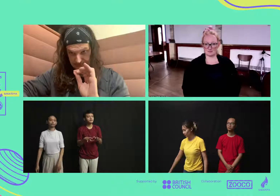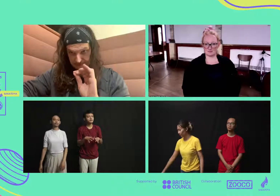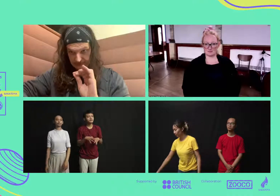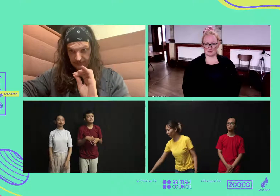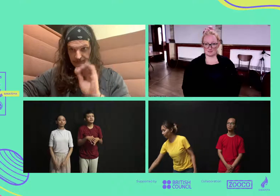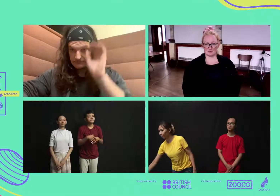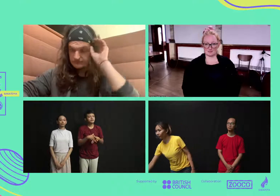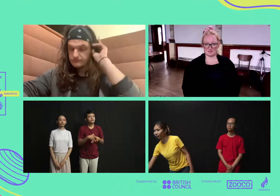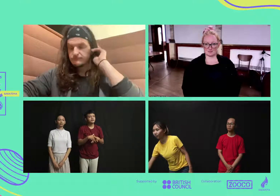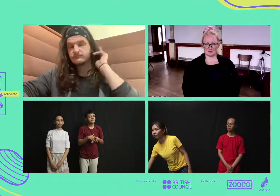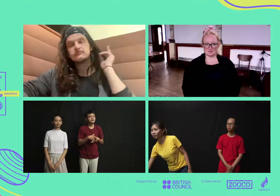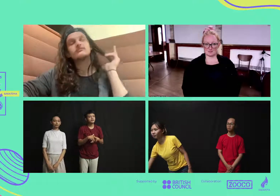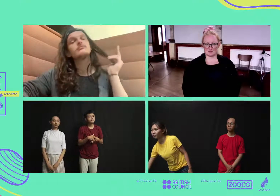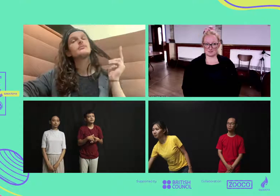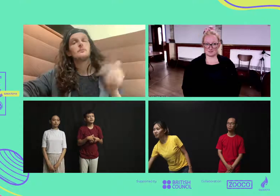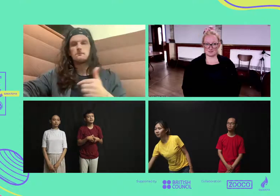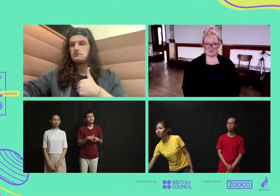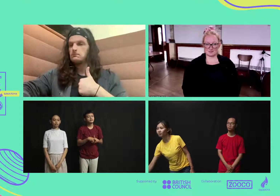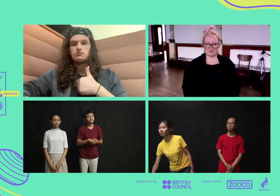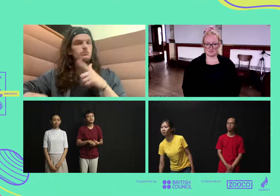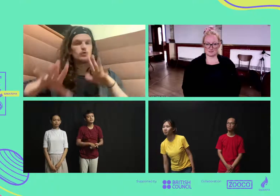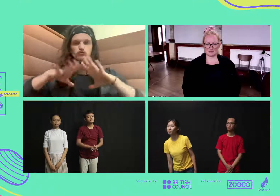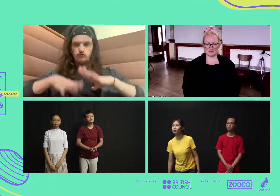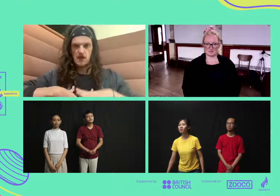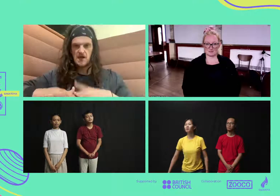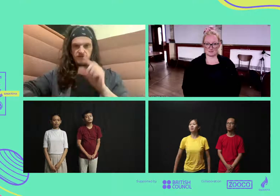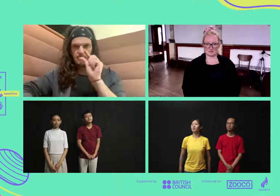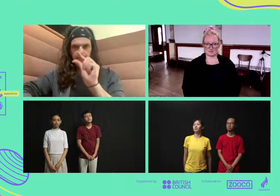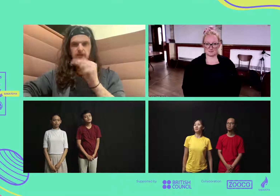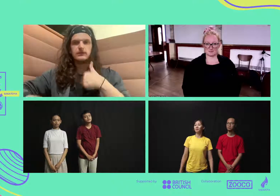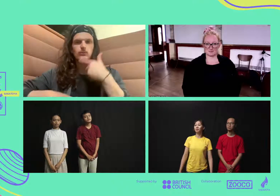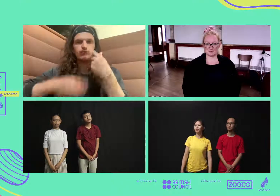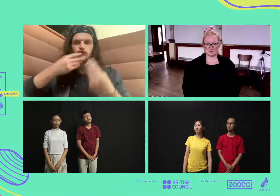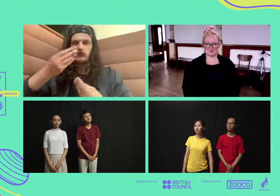placement of the things in the environment, okay?